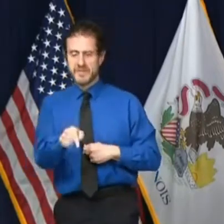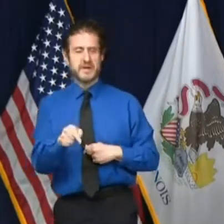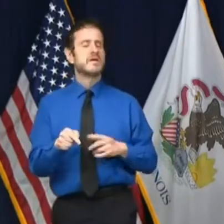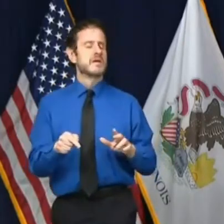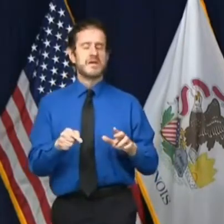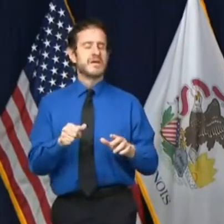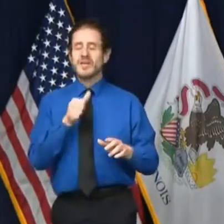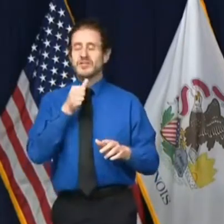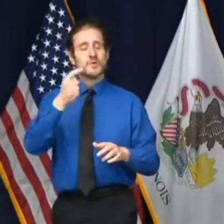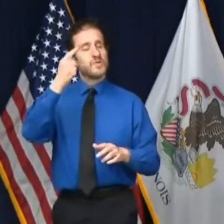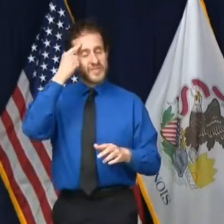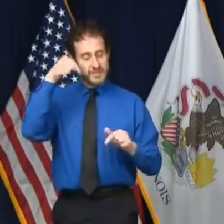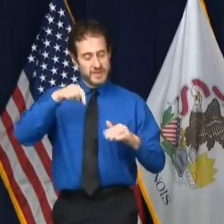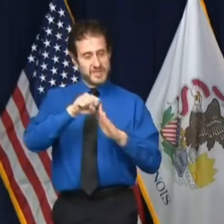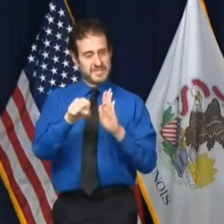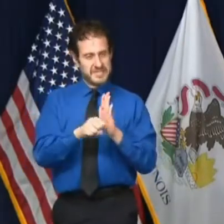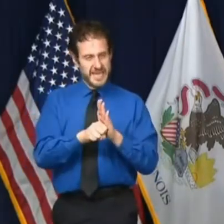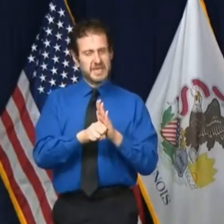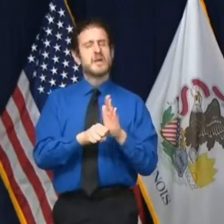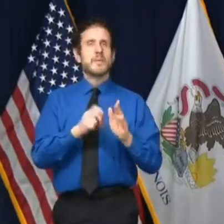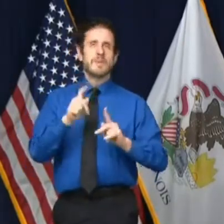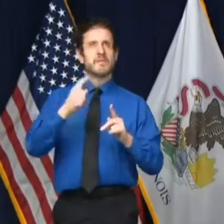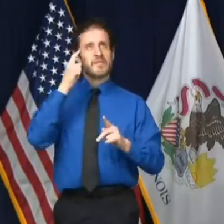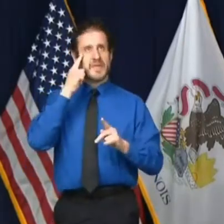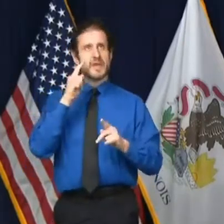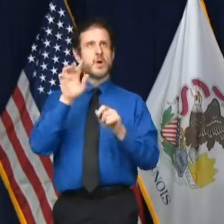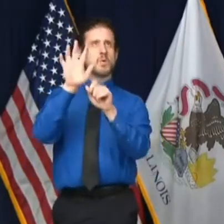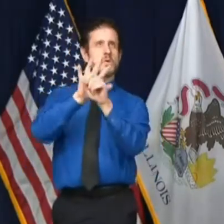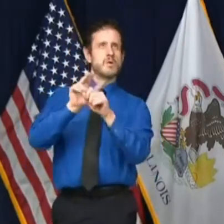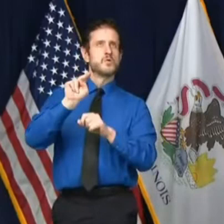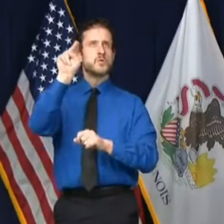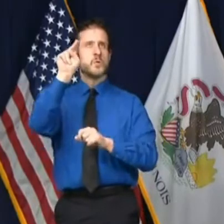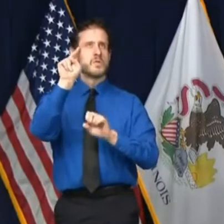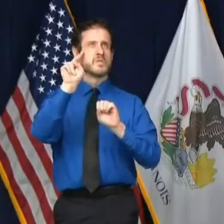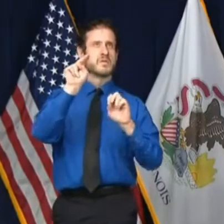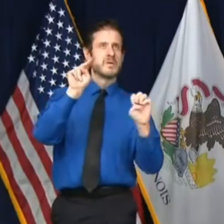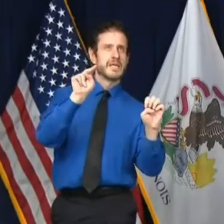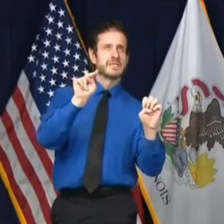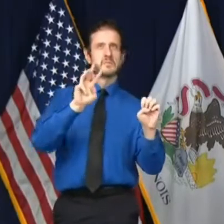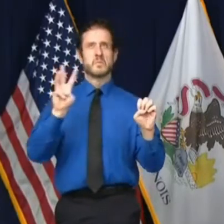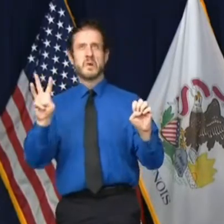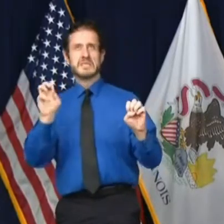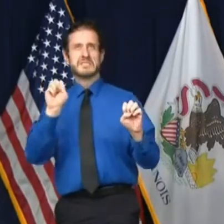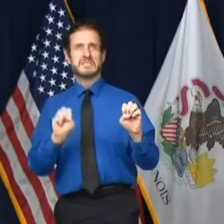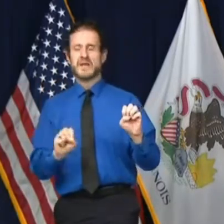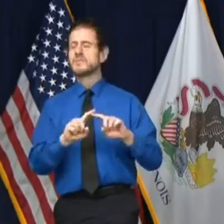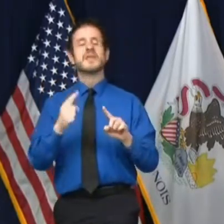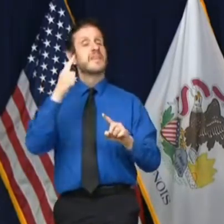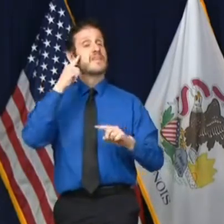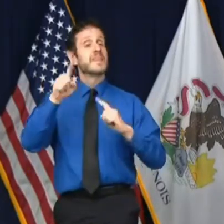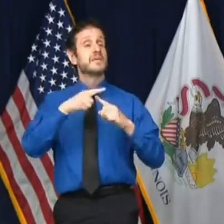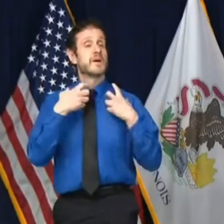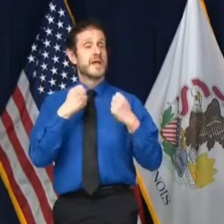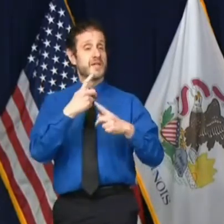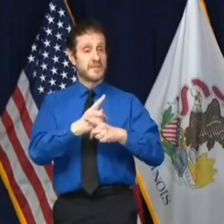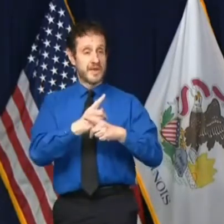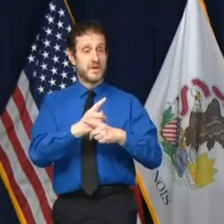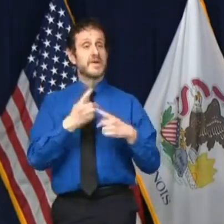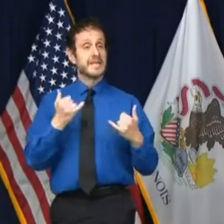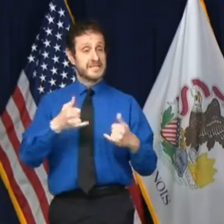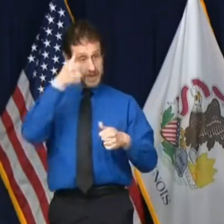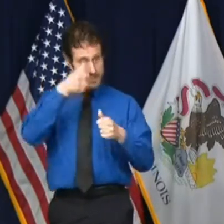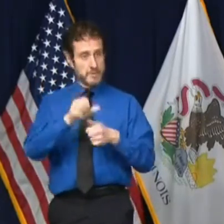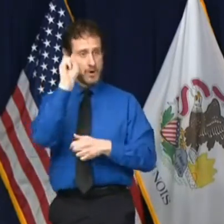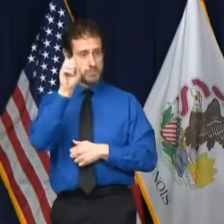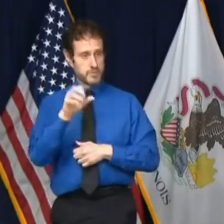in the typical way that you think about regions, but rather about healthcare regions. To think about how many hospital beds, and that's why I talked today